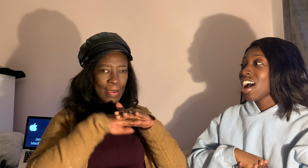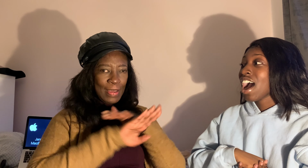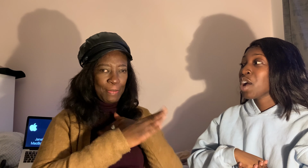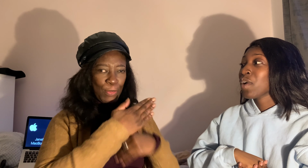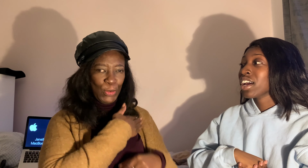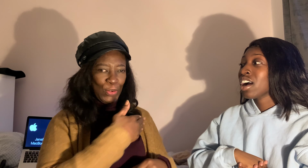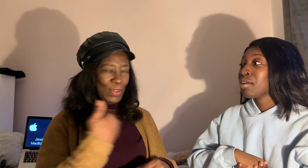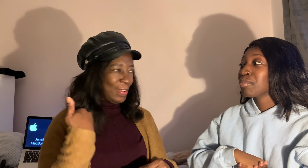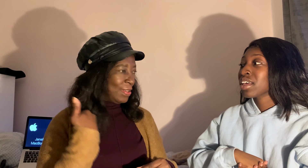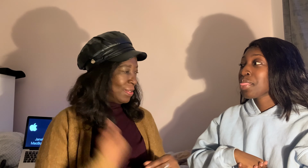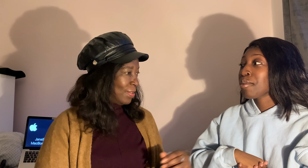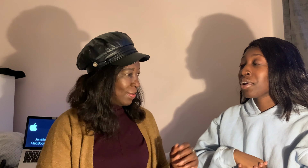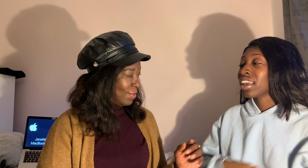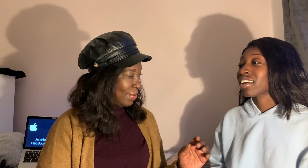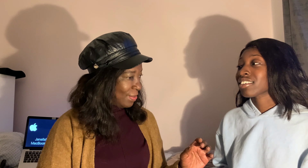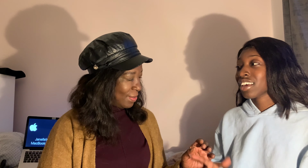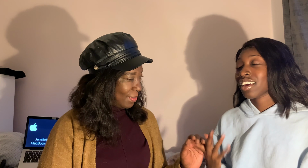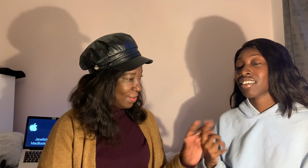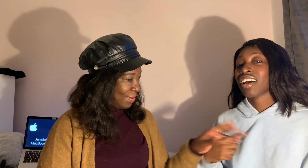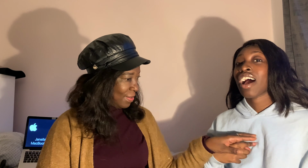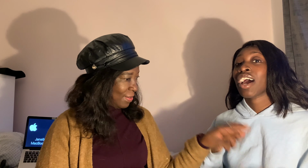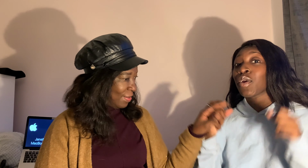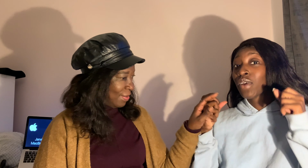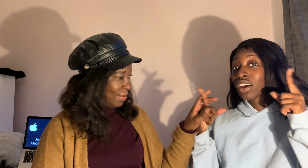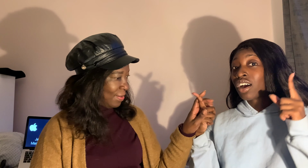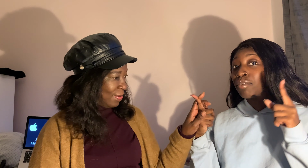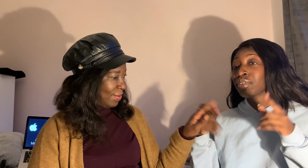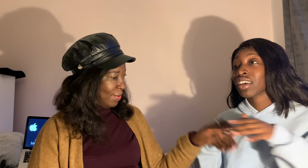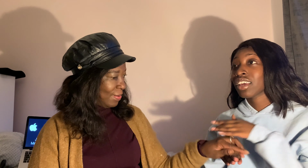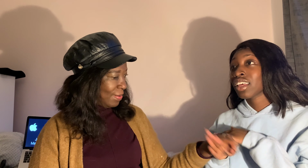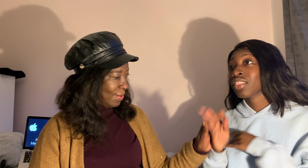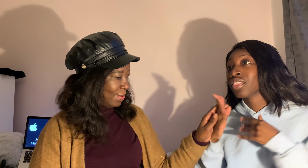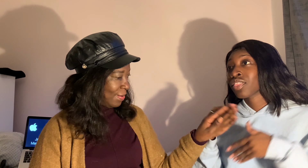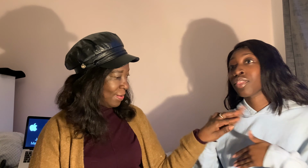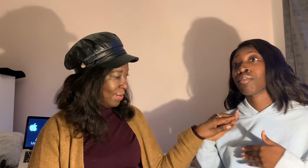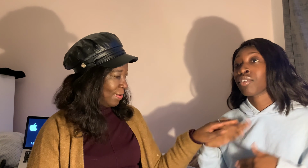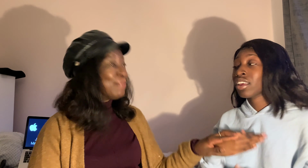I wake up in the morning. Okay. I wake up in the morning.